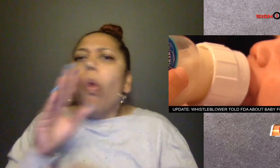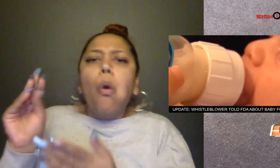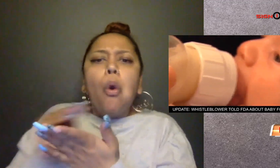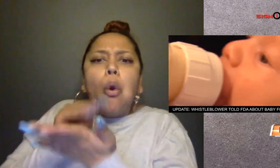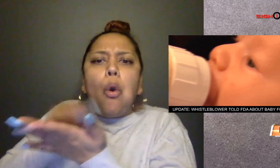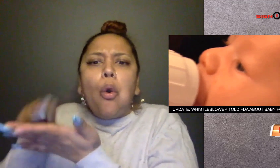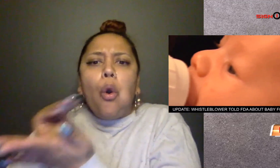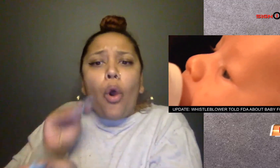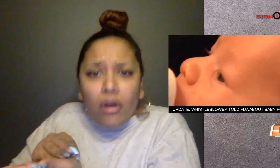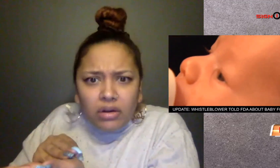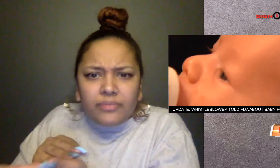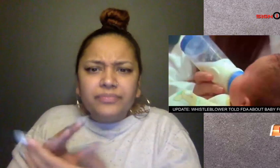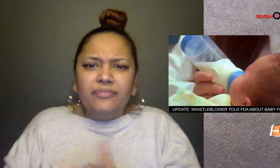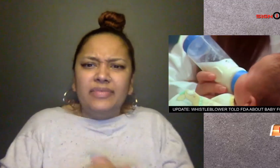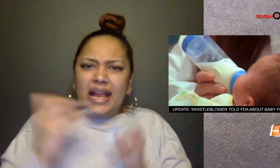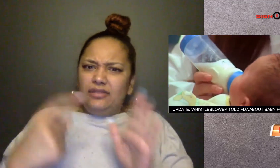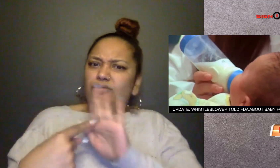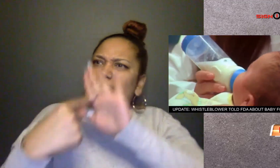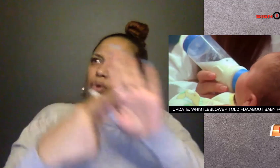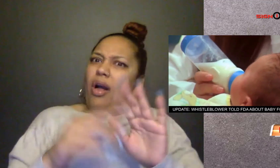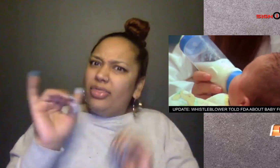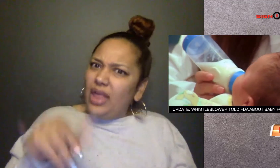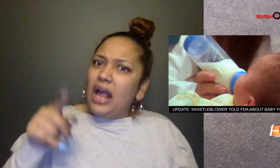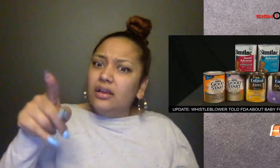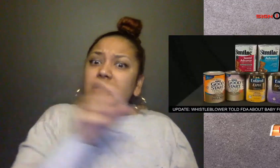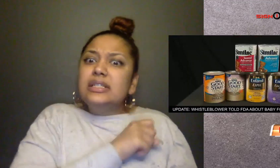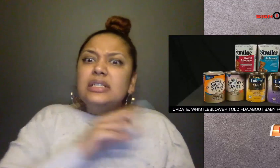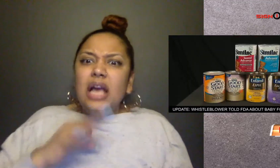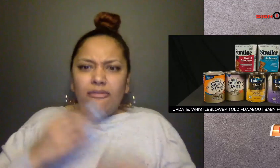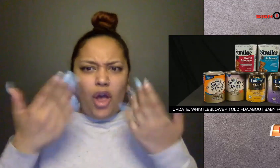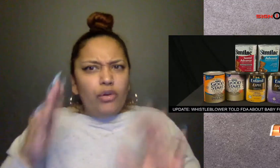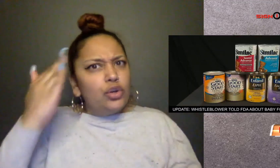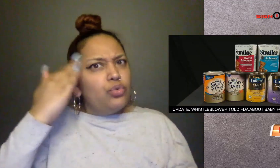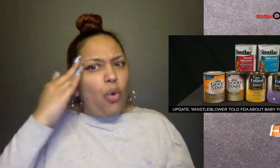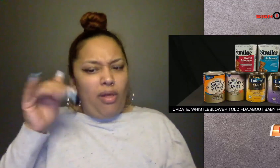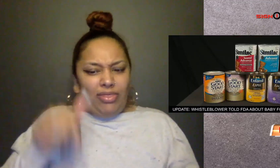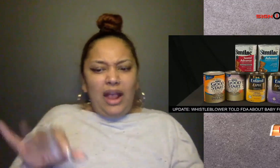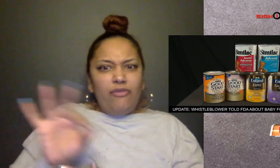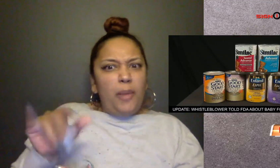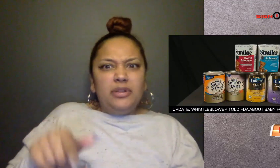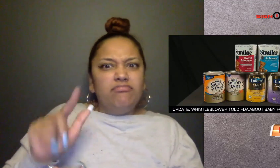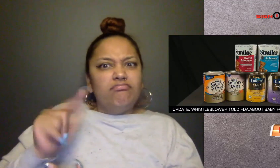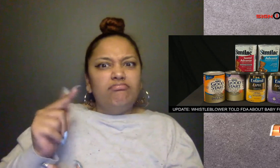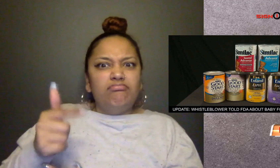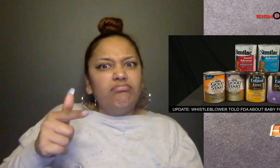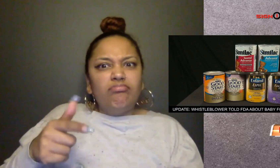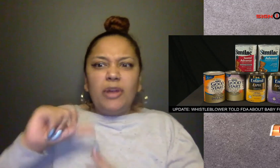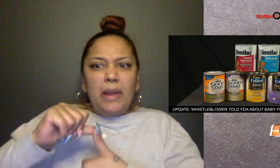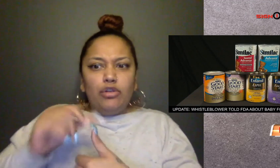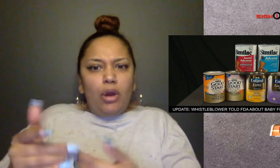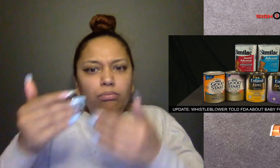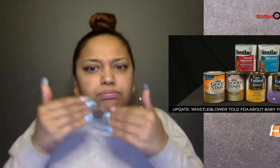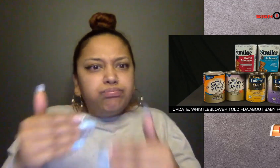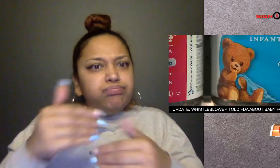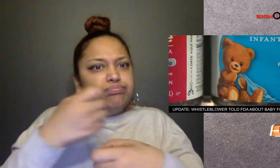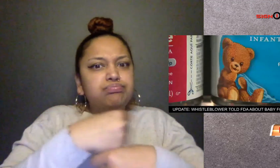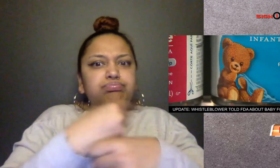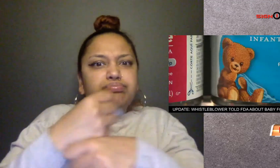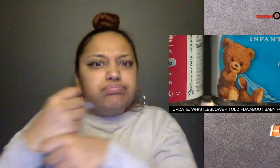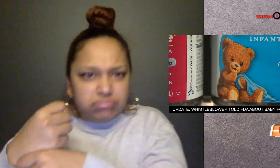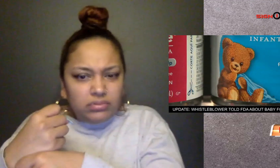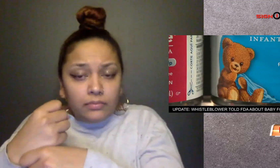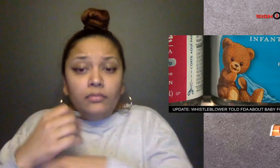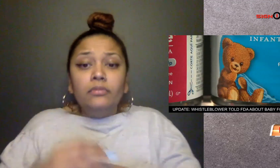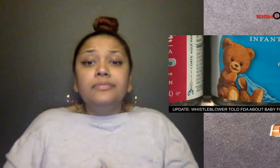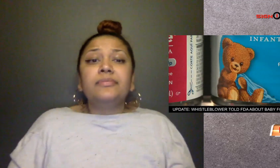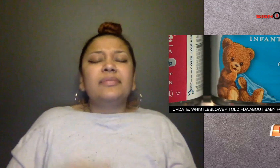poor cleaning practices falsified records falsified and instances where employees knowingly put out